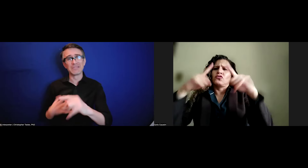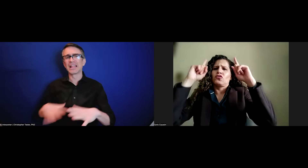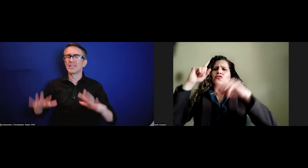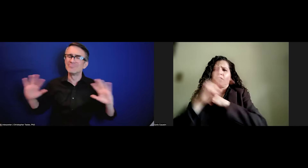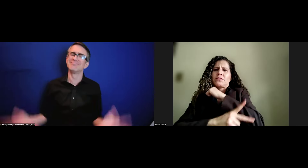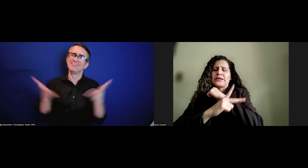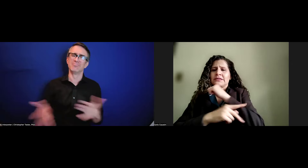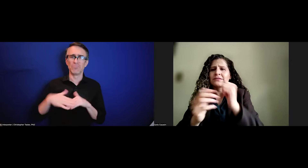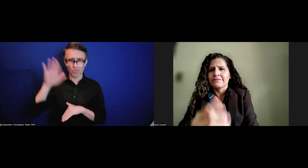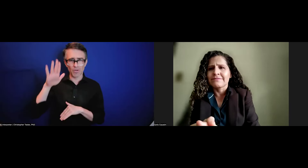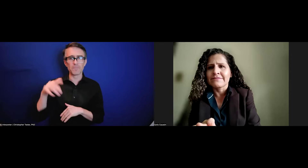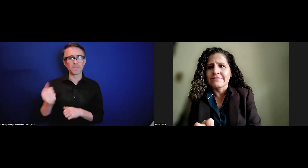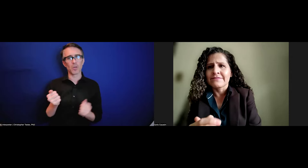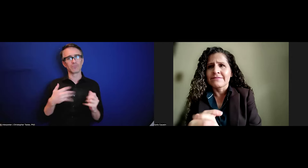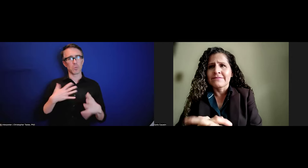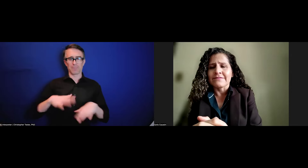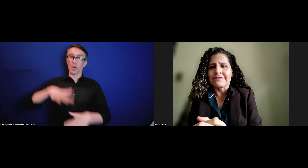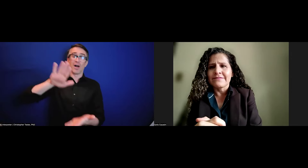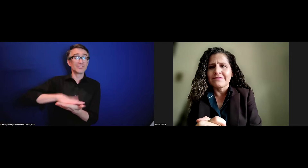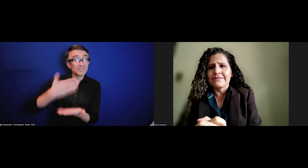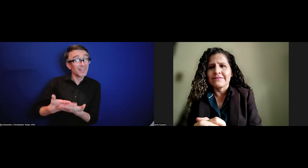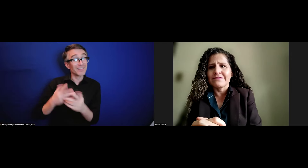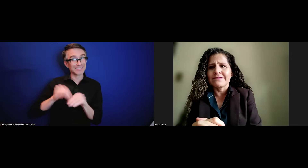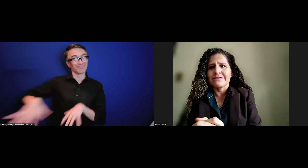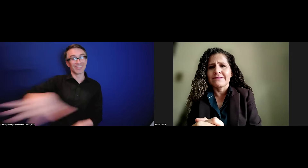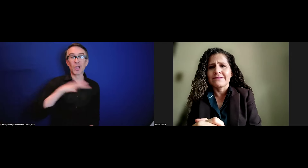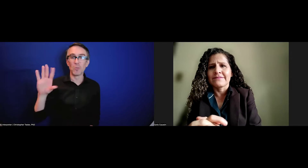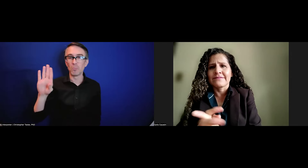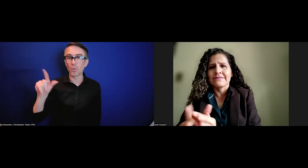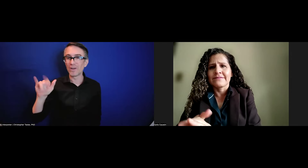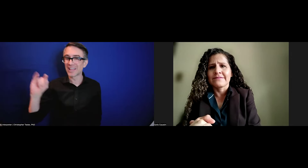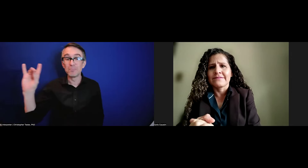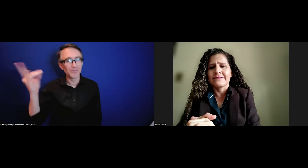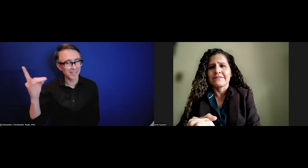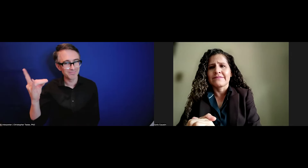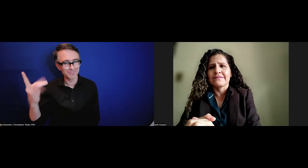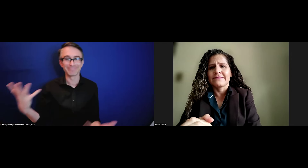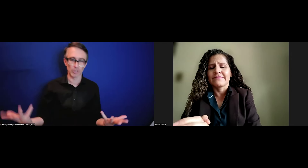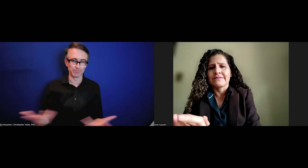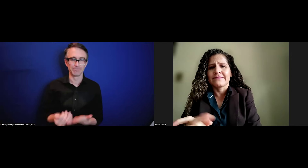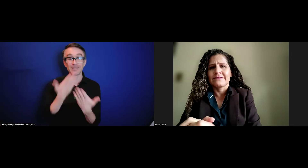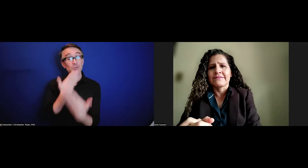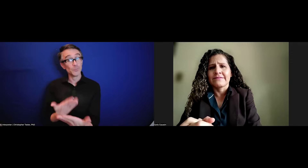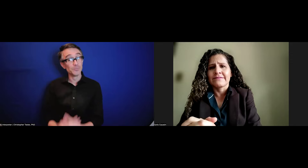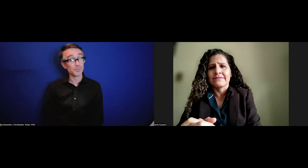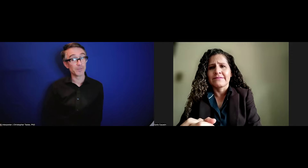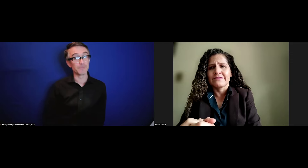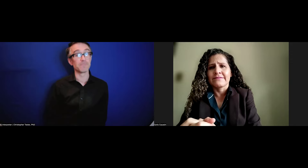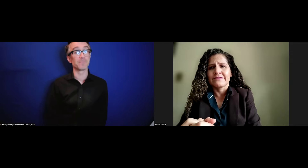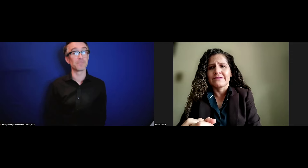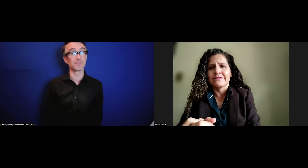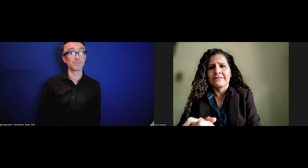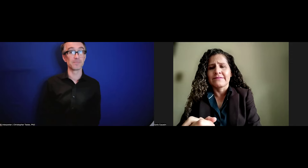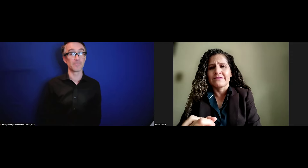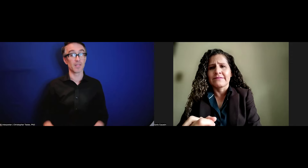una justa atención y lograr que en It is este important país for us to have access se to healthcare in pueda Bolivia and that tener deaf women can access their gracias. right to